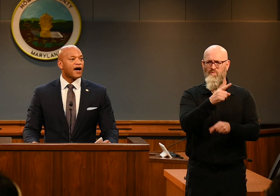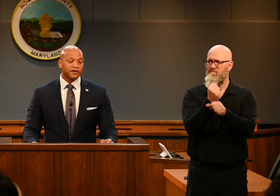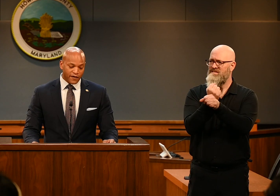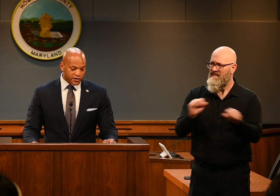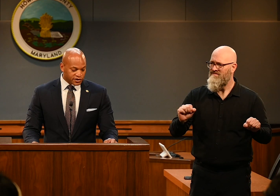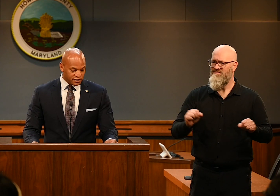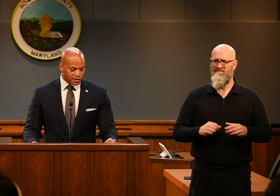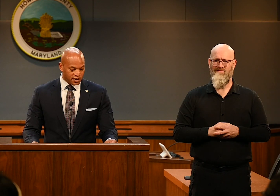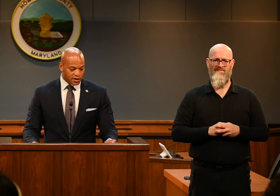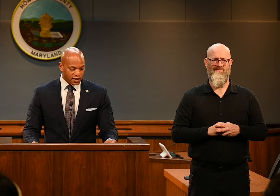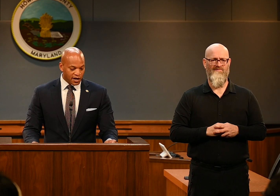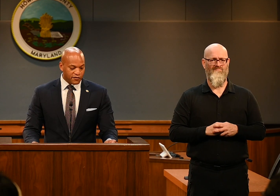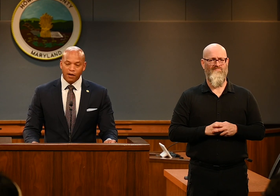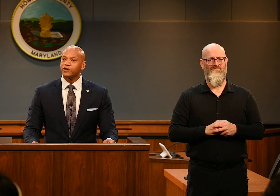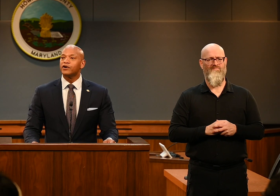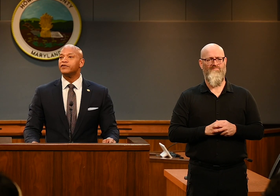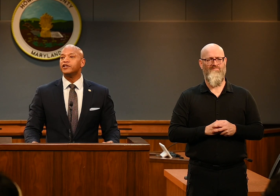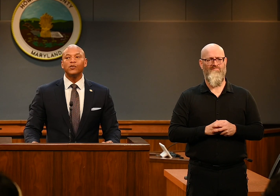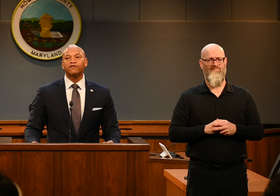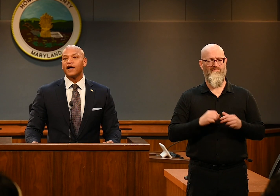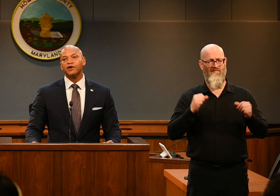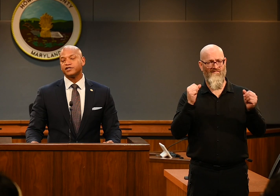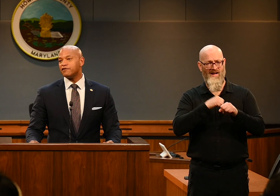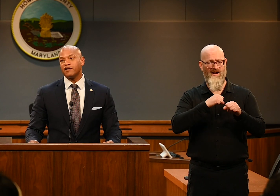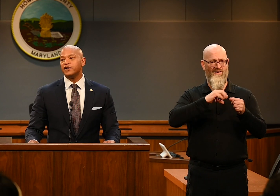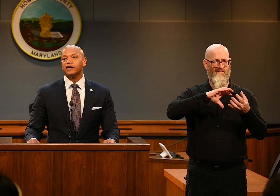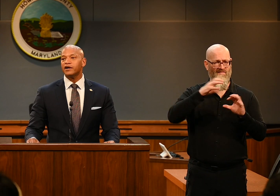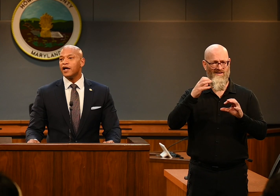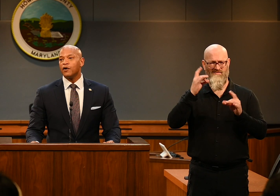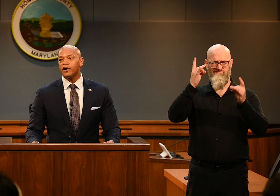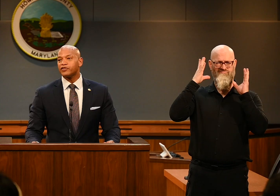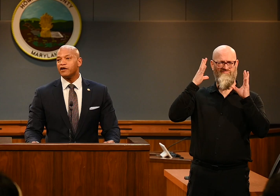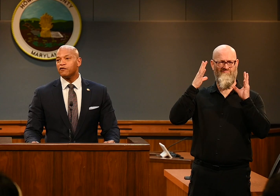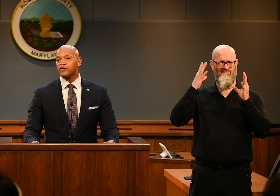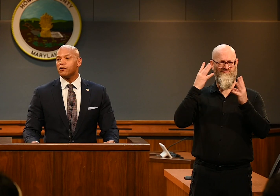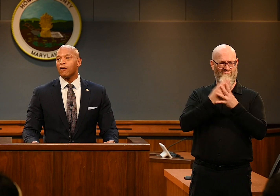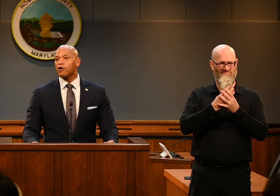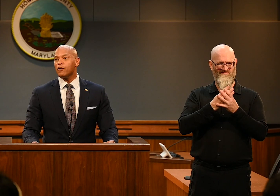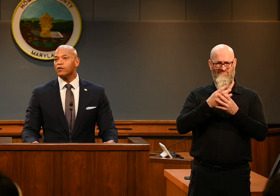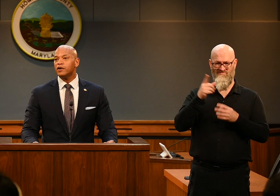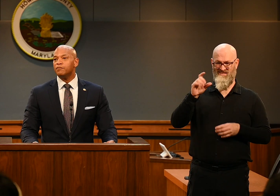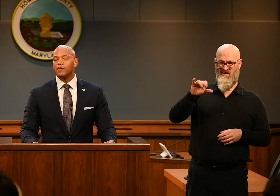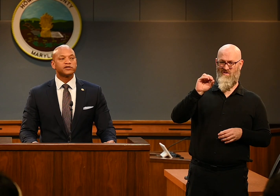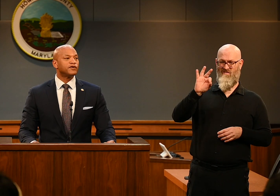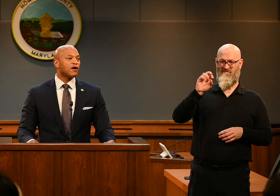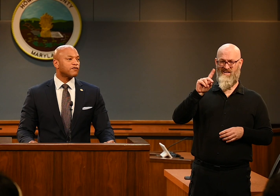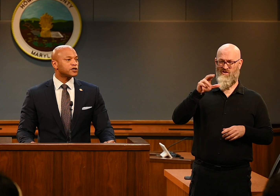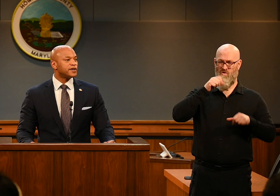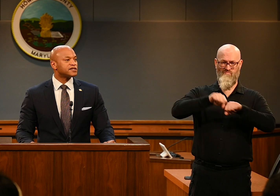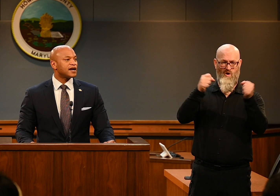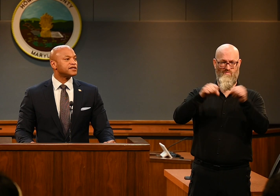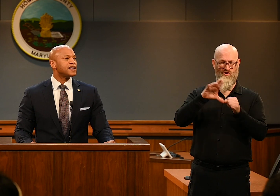And that violent offenders have come to learn that you will find no safe haven here, and we are thankful for the remarkable members of